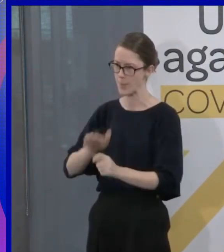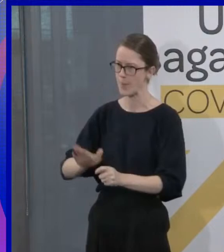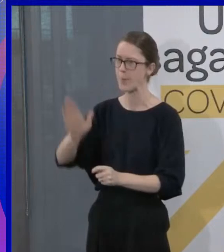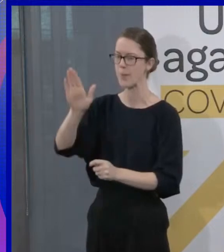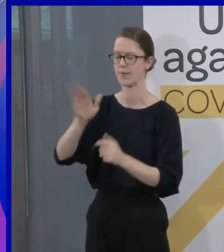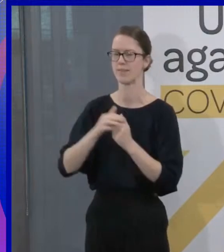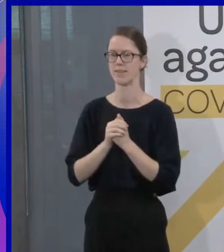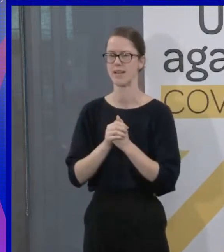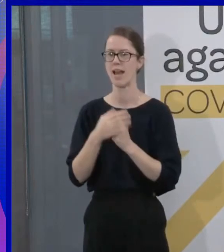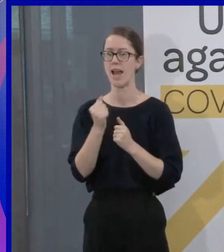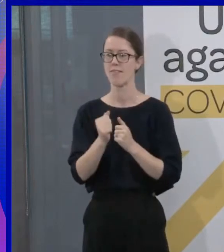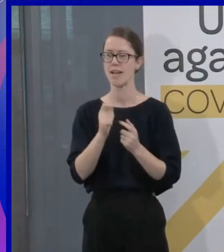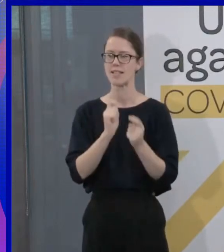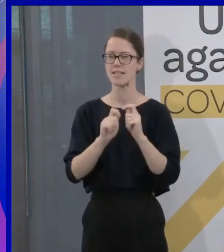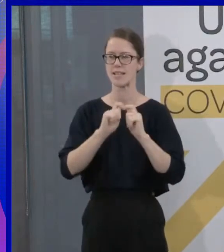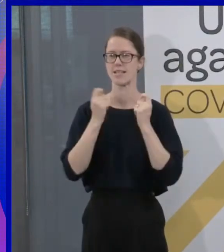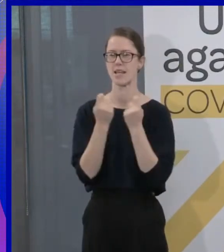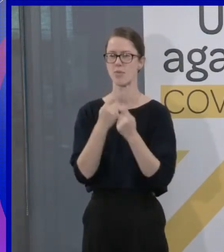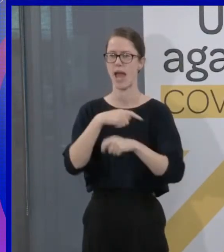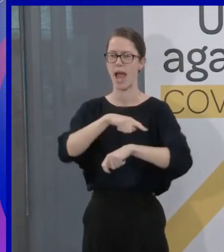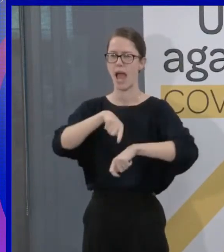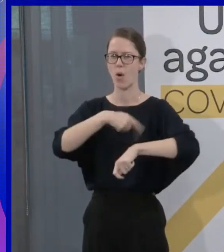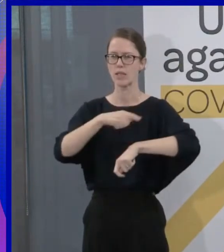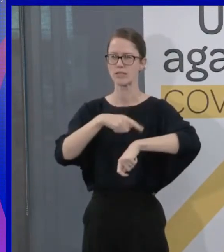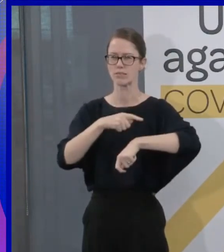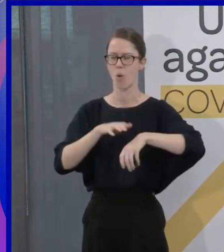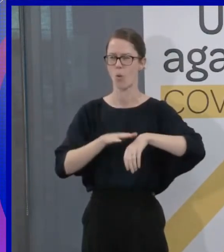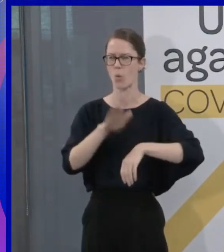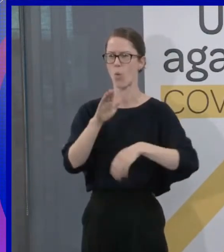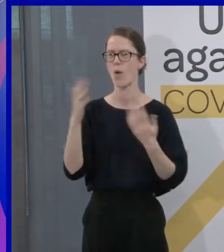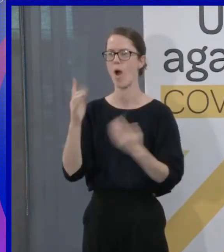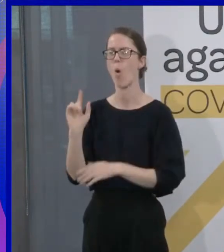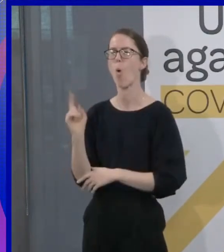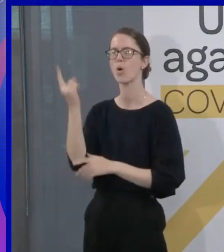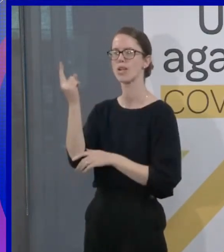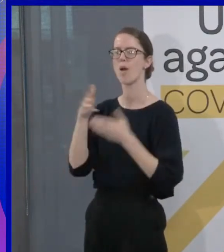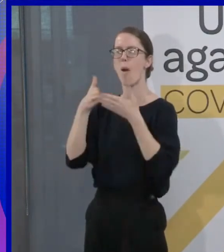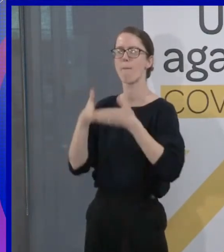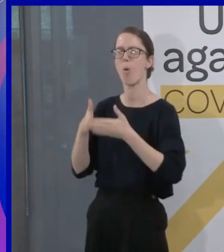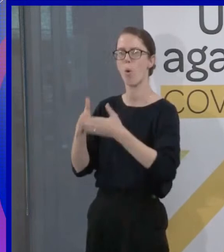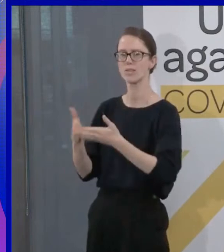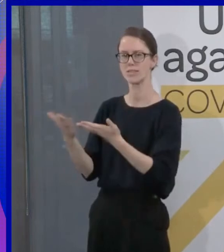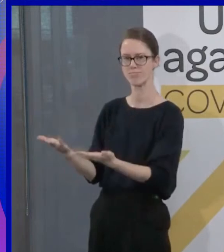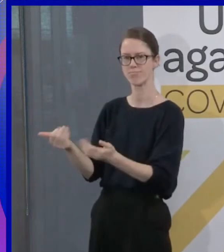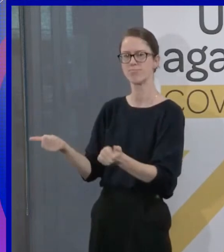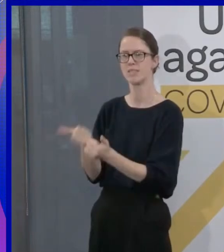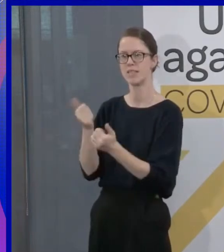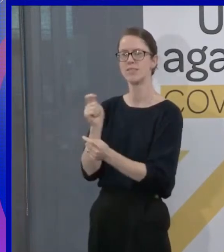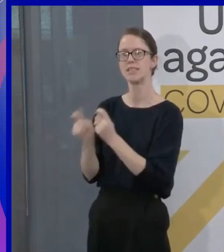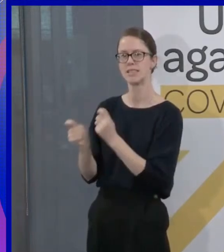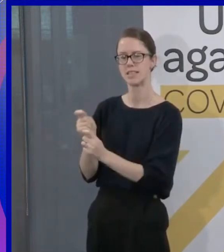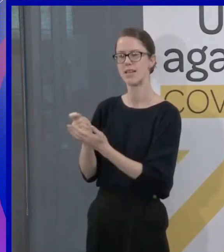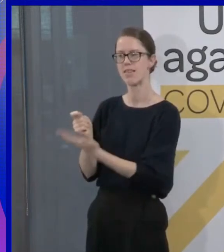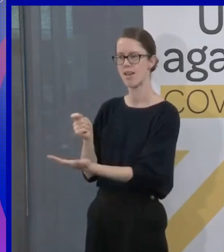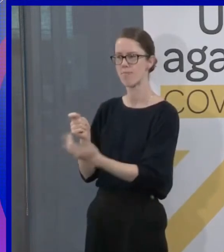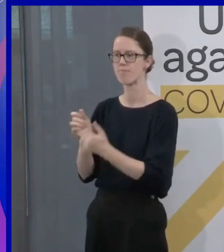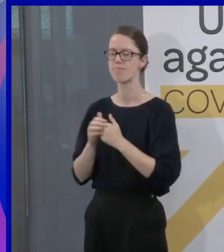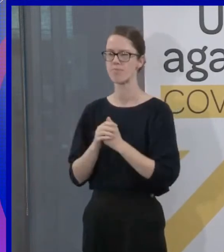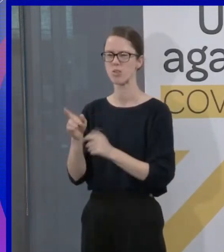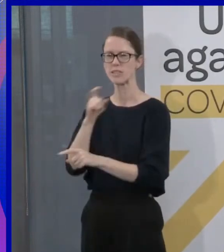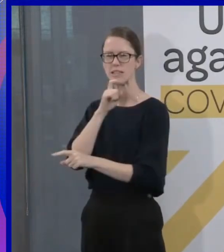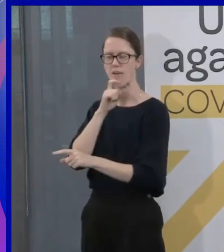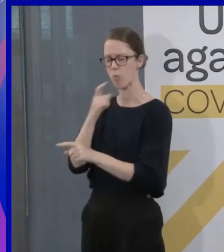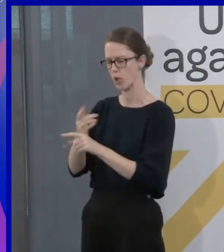dedicated testing team with extended hours now at the ports of Auckland to ensure good access to testing there for the workforce. There is